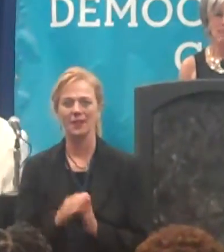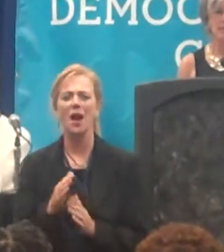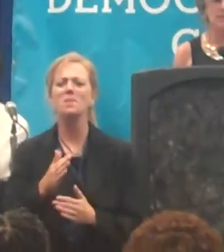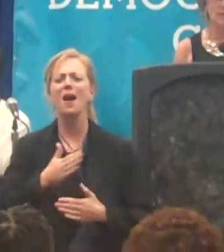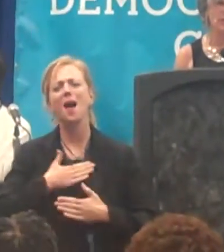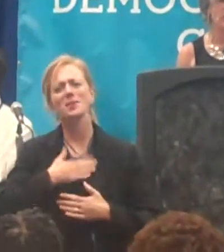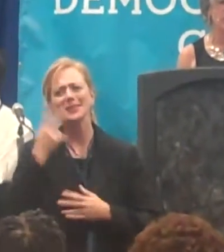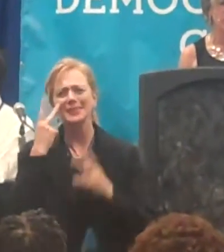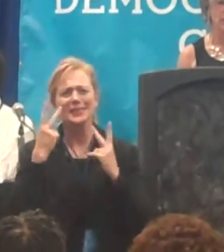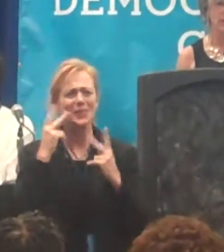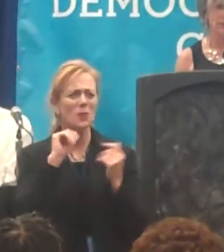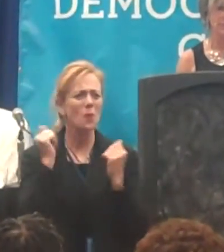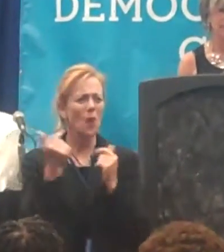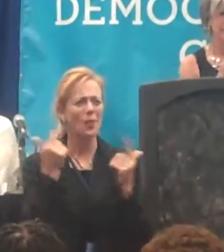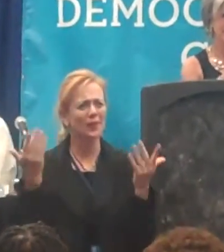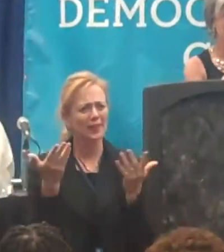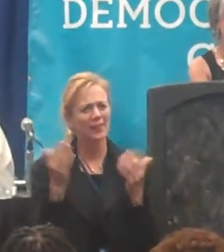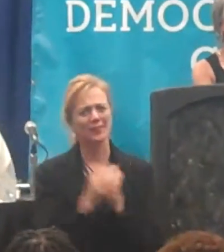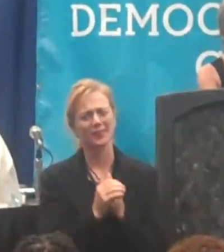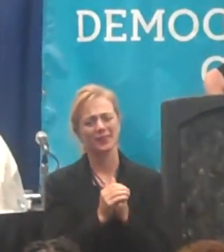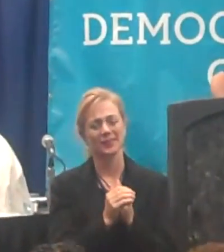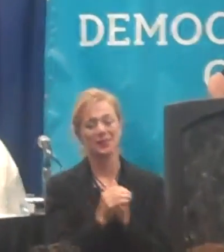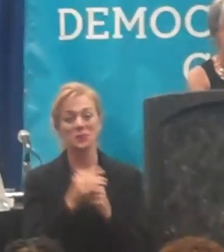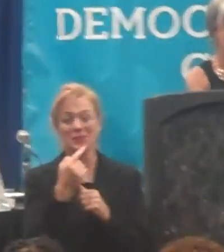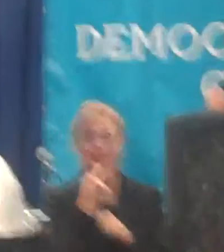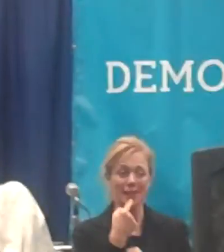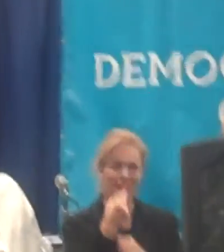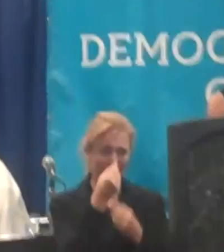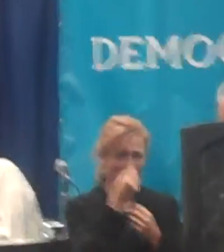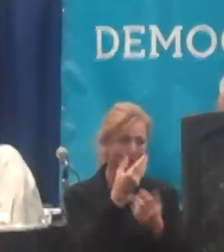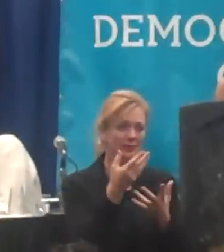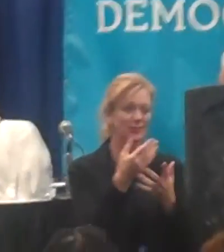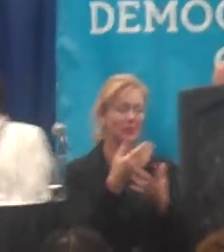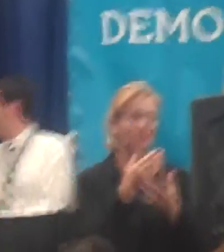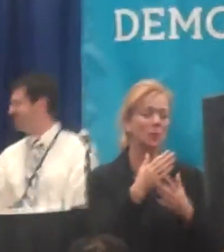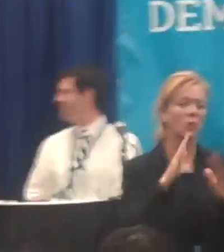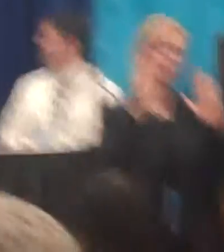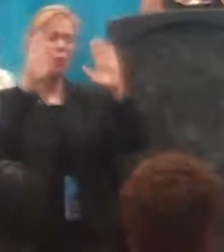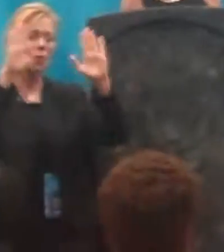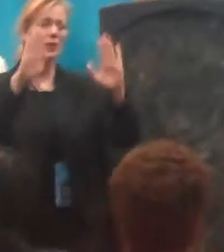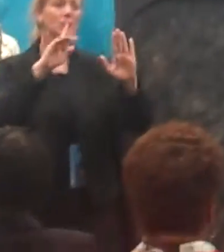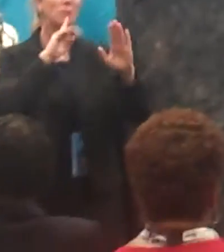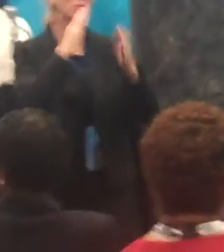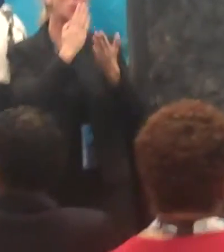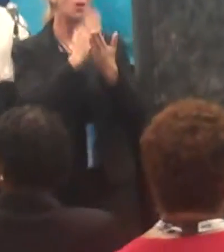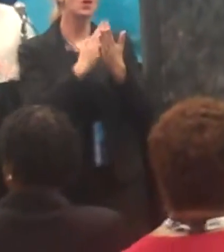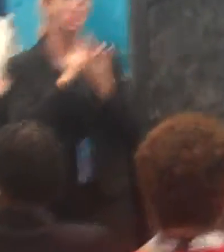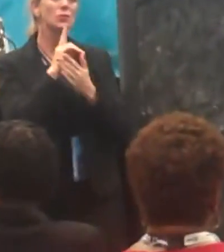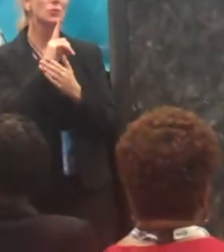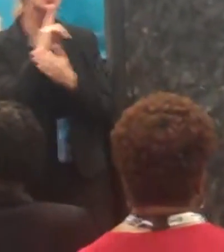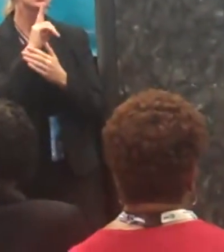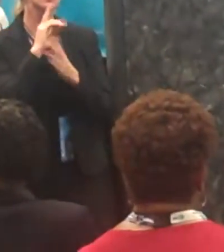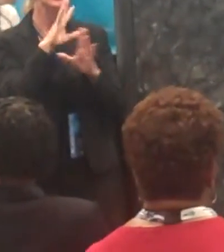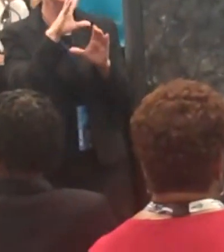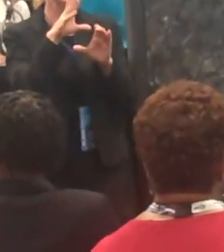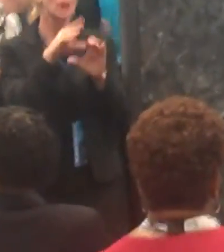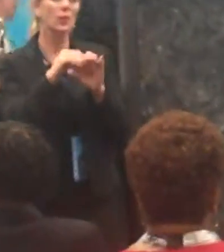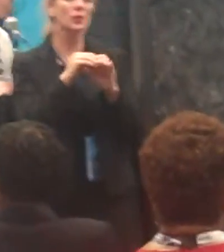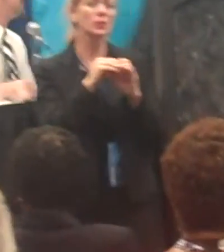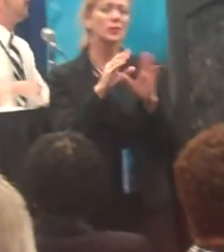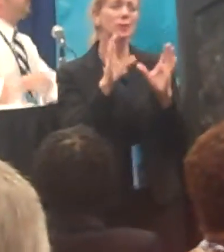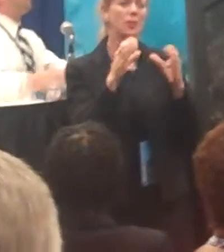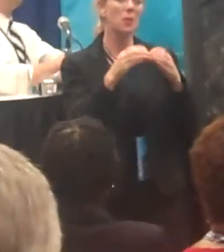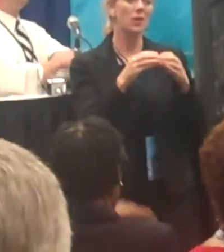I'm just so happy to see all of you here. Let me just say that. It is wonderful to be part of a truly inclusive